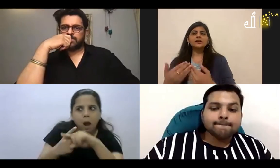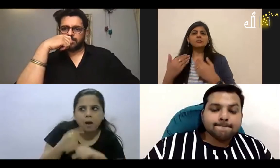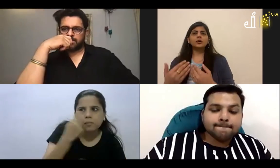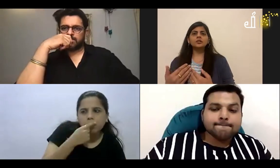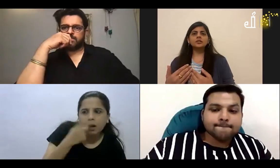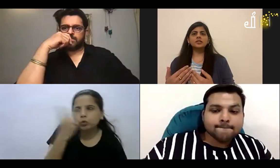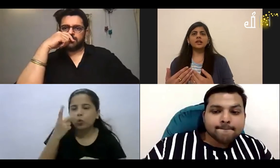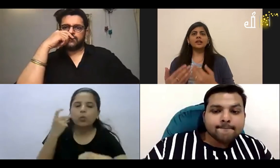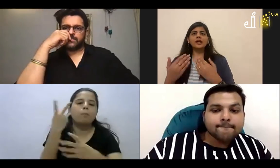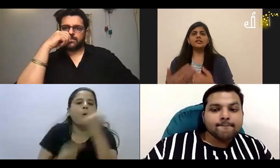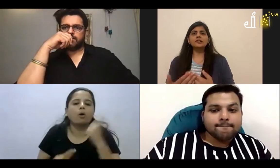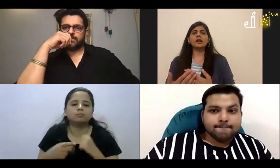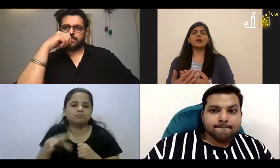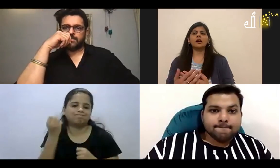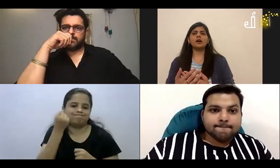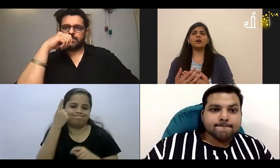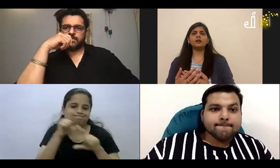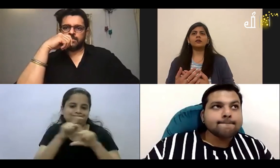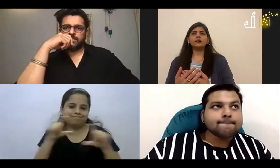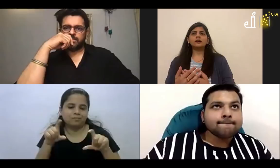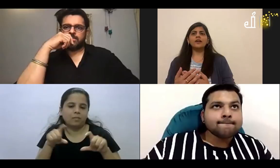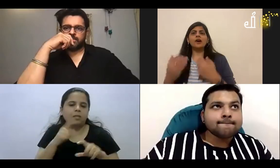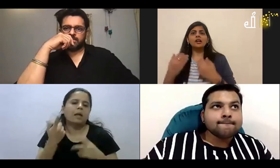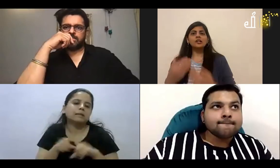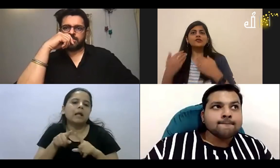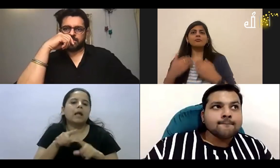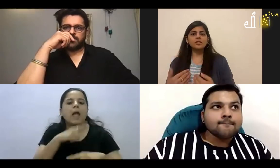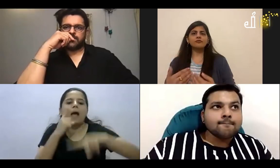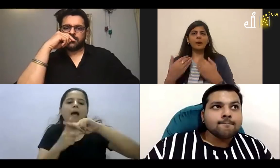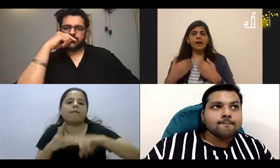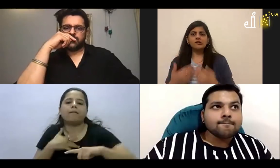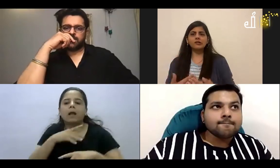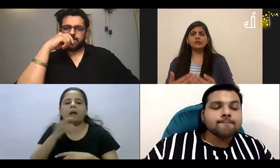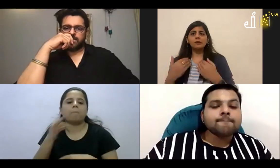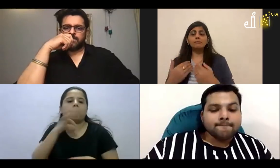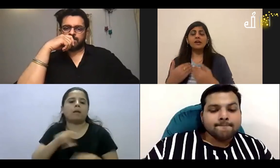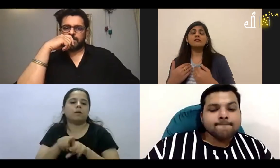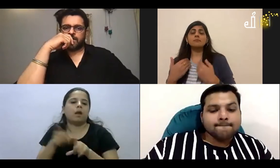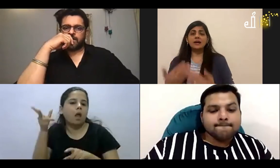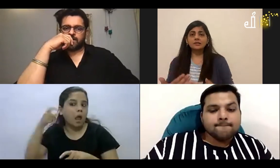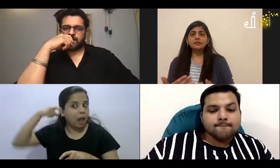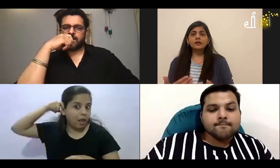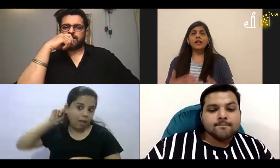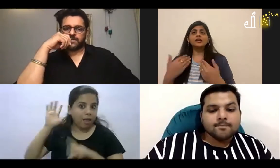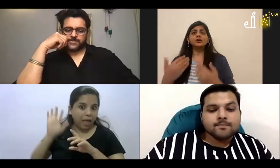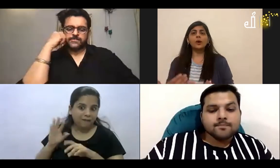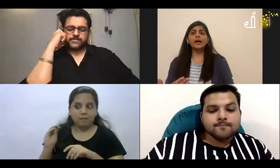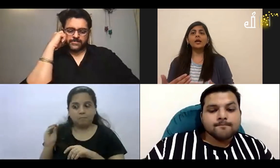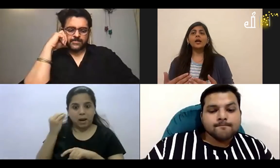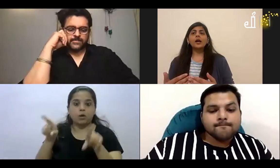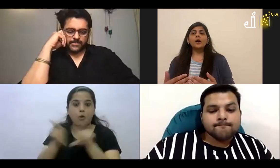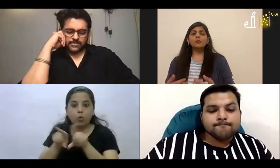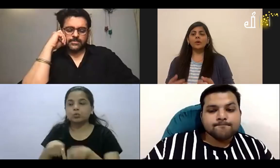That was an additional advantage for me, my hearing, to make my hearing better. And that's